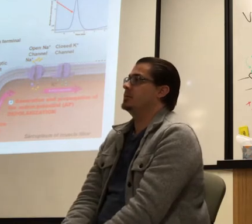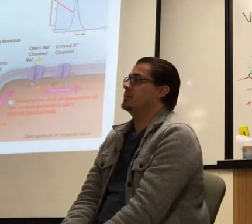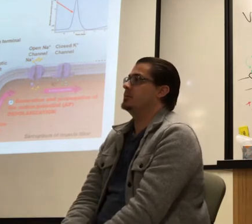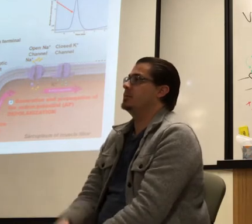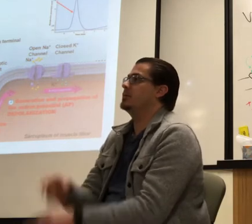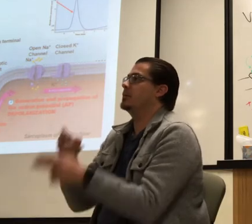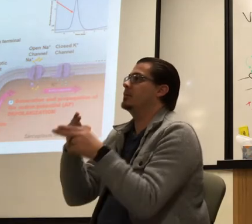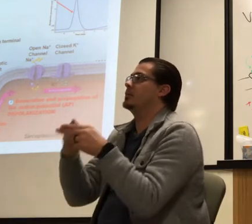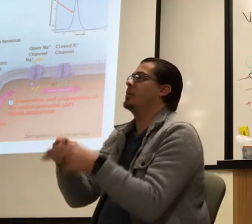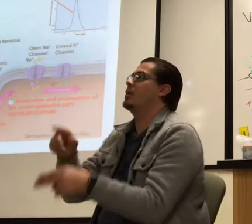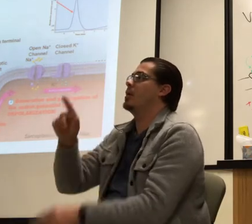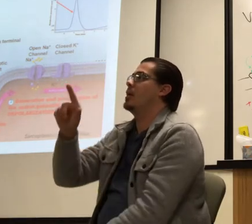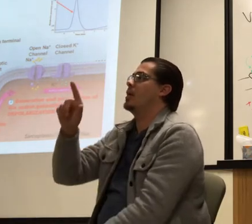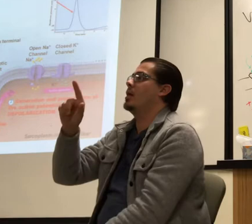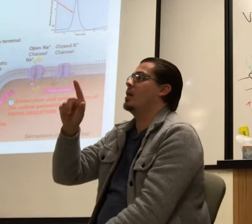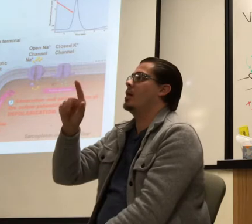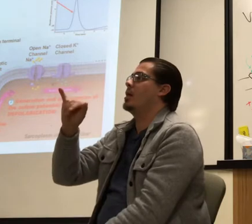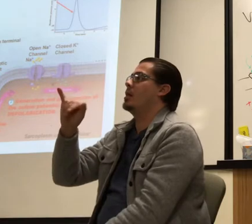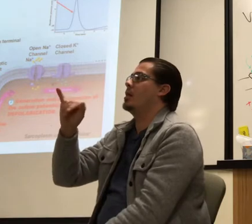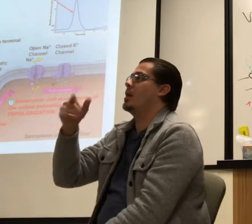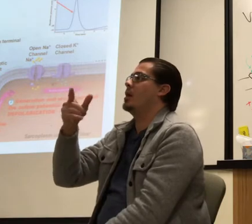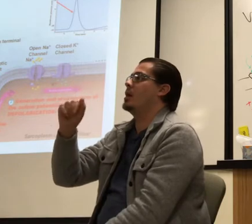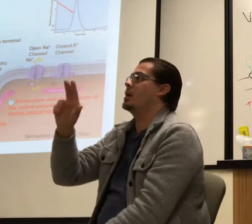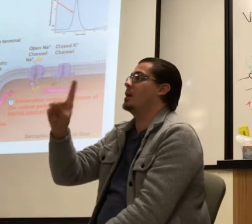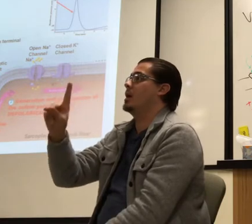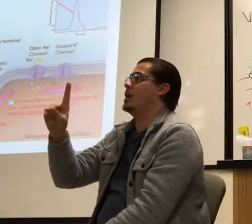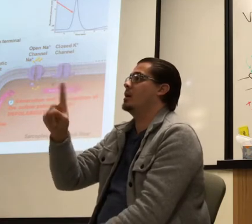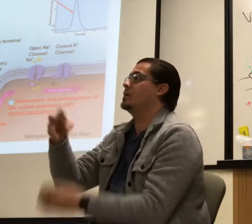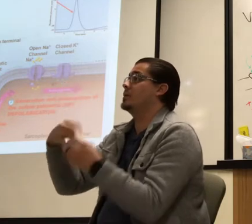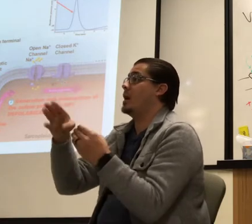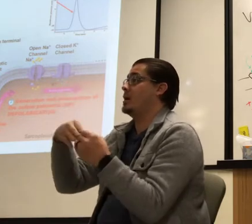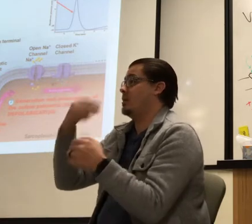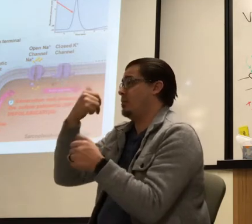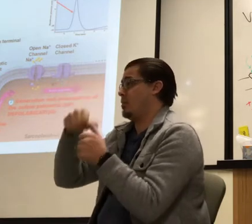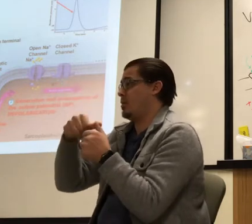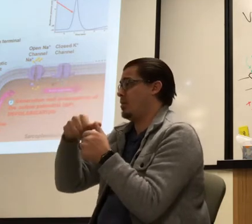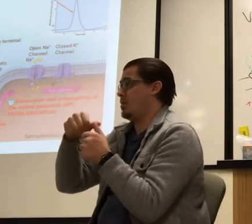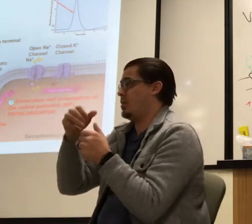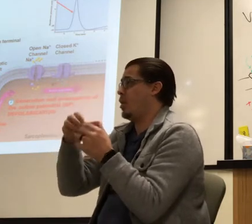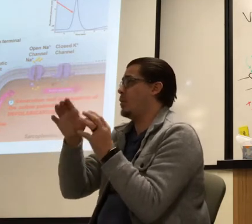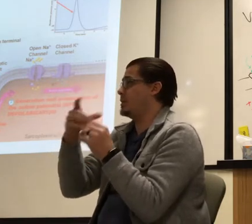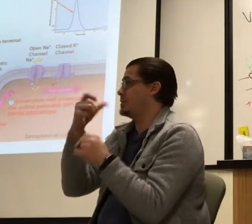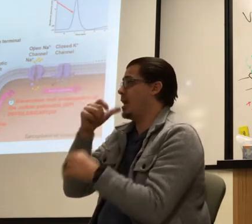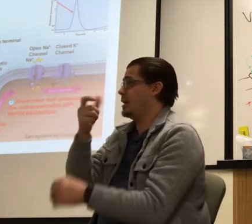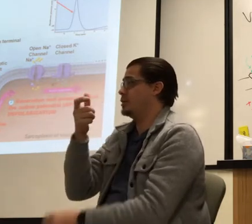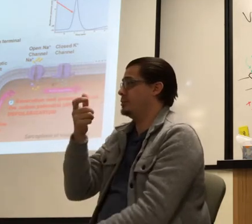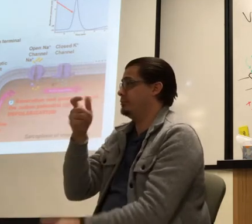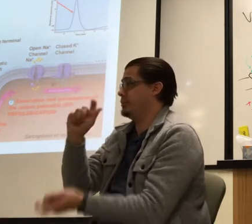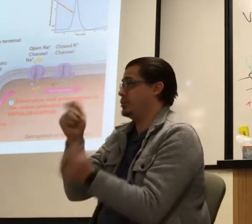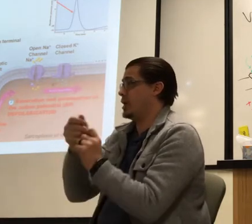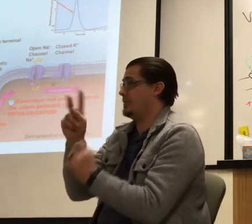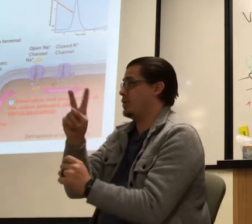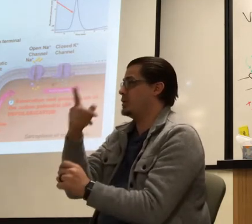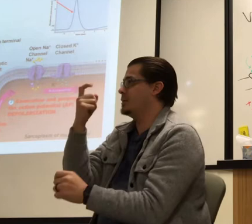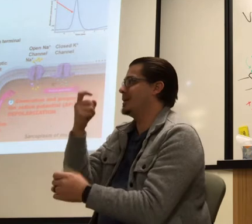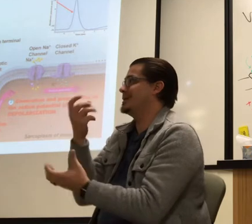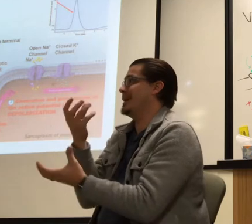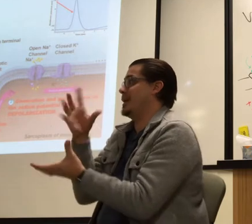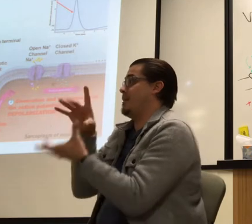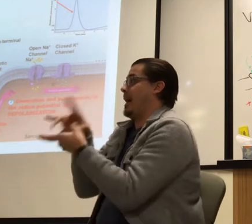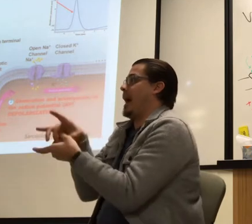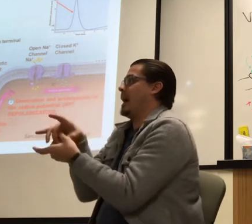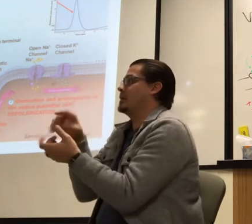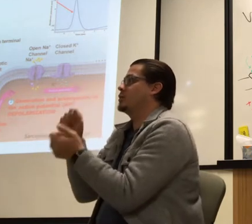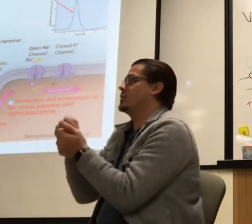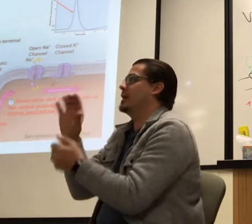We called it ligand gated. It opens not because of this change in voltage, but because it binds its ligand ACH. And that allowed the